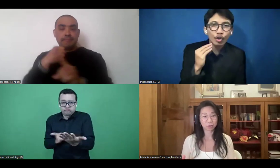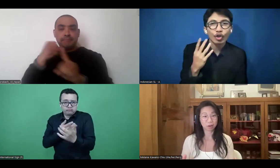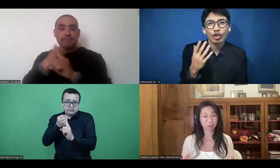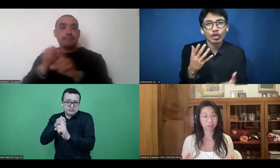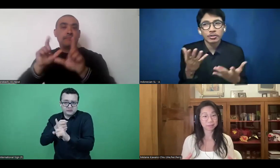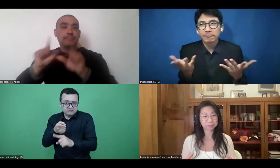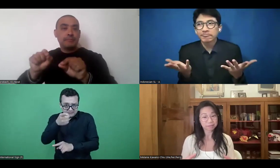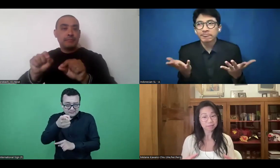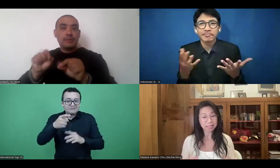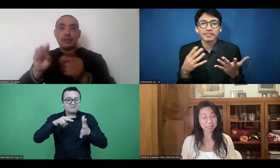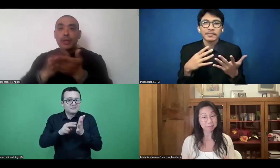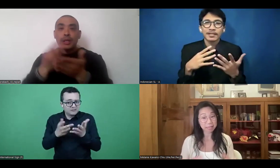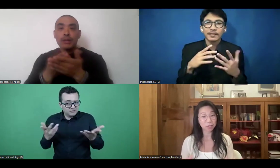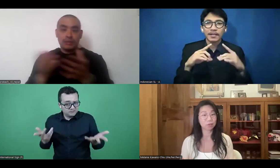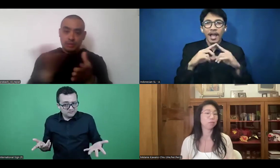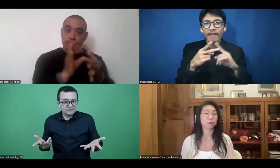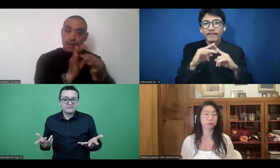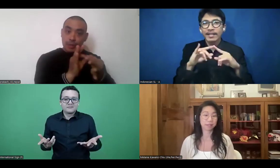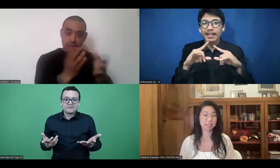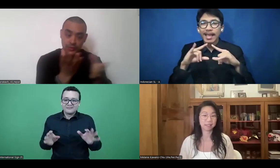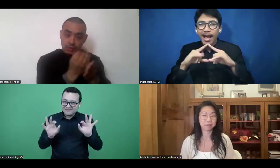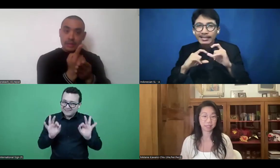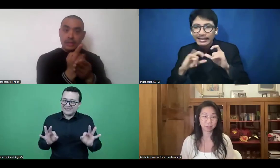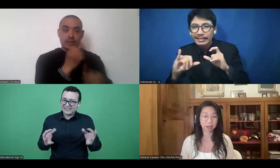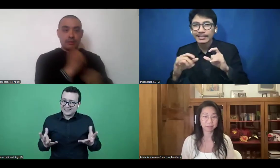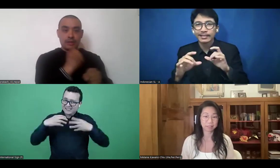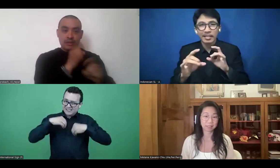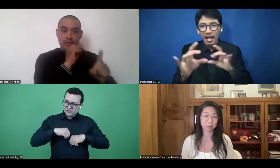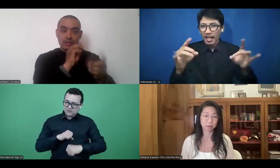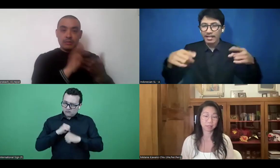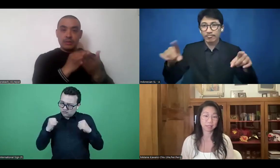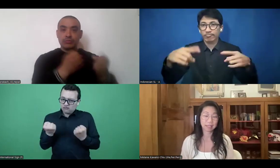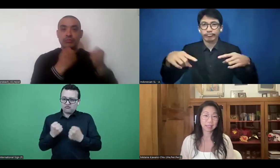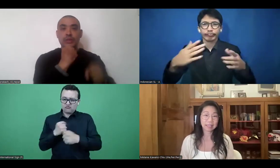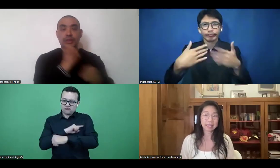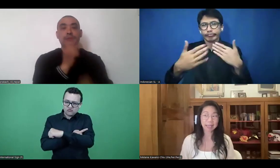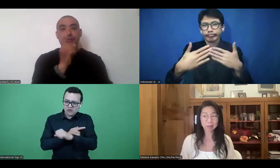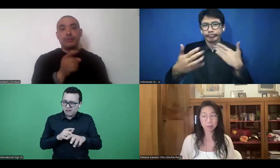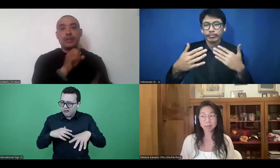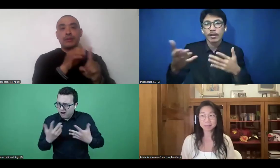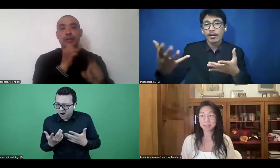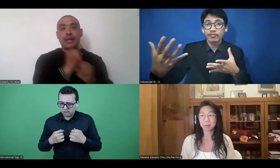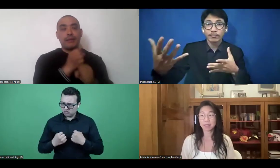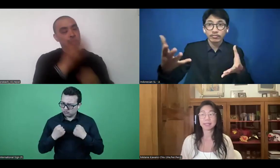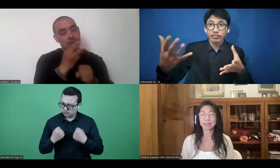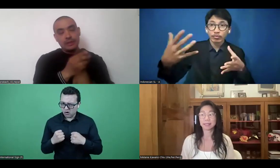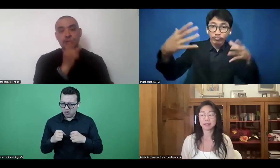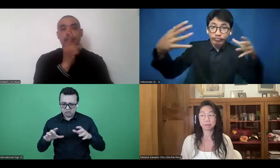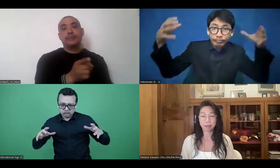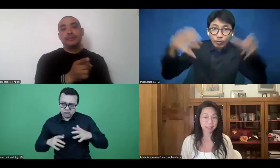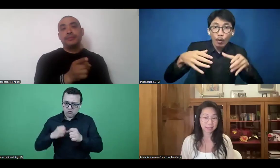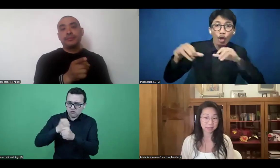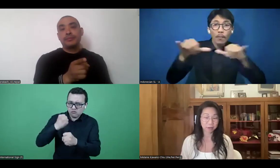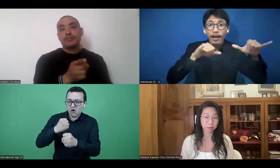ask stronger? Does it make you more effective in your advocacy work? And perhaps not surprisingly,